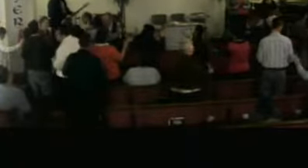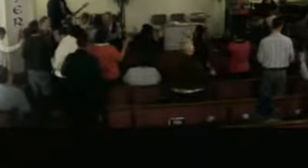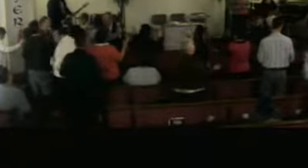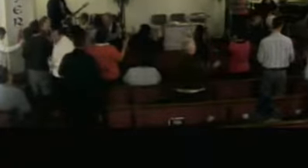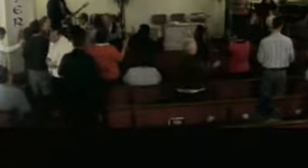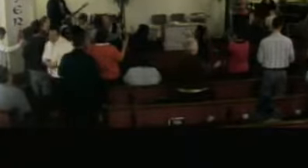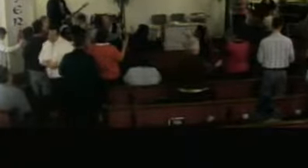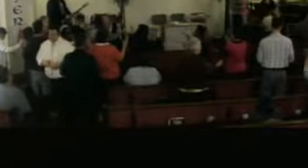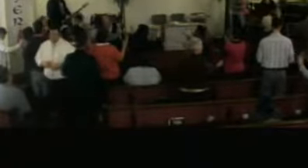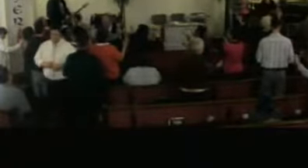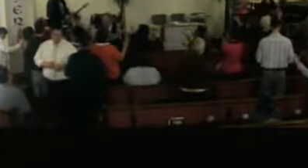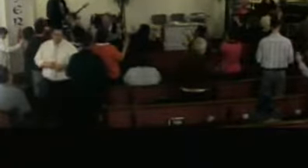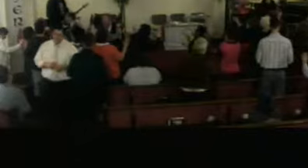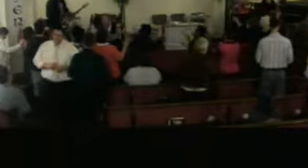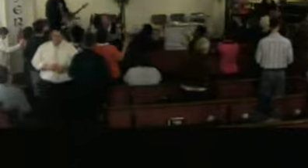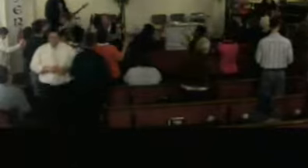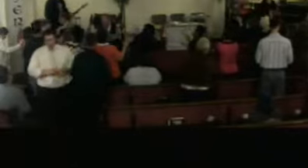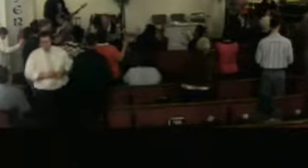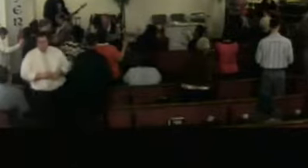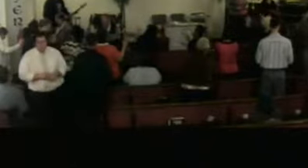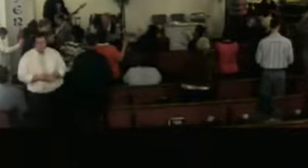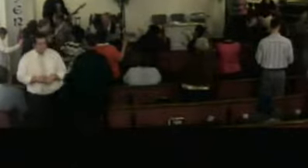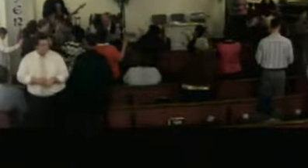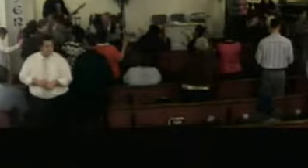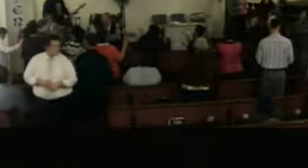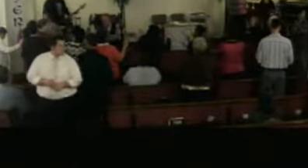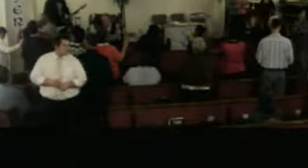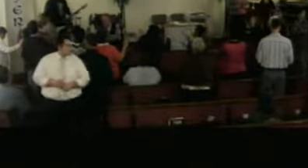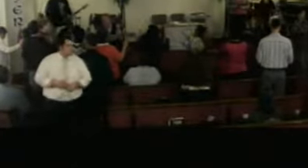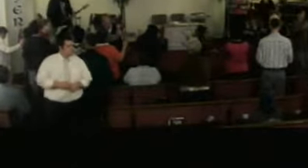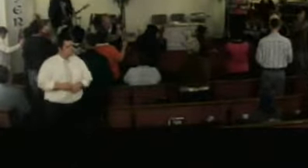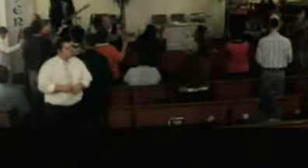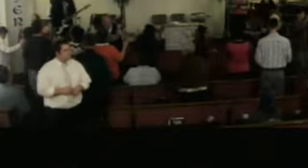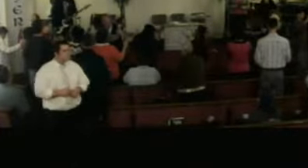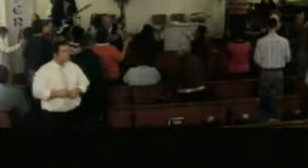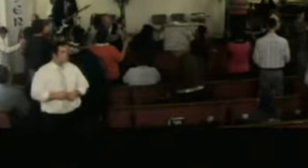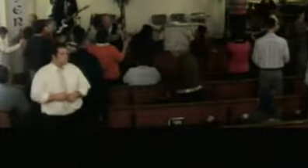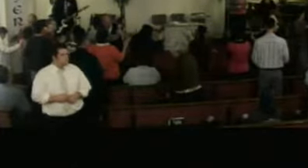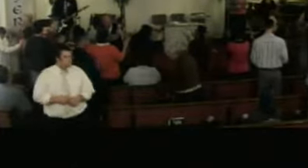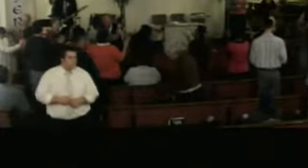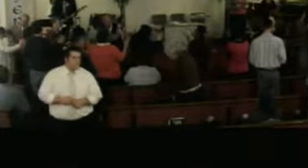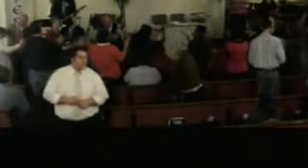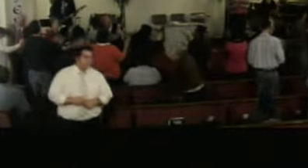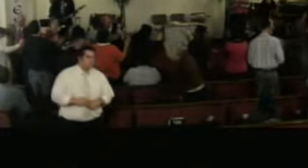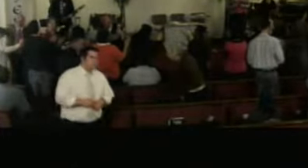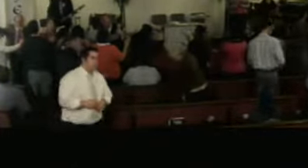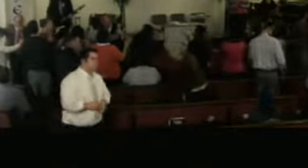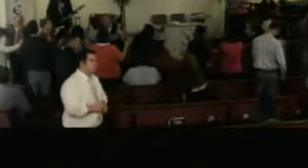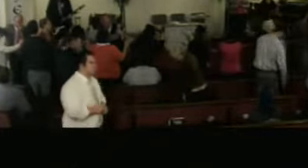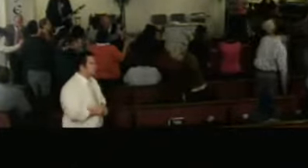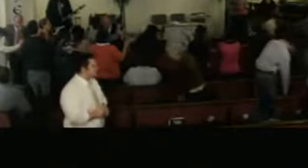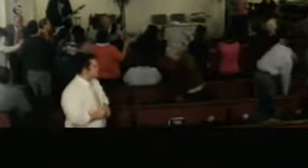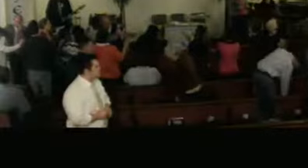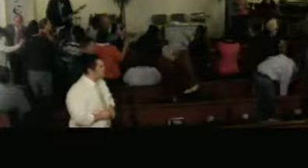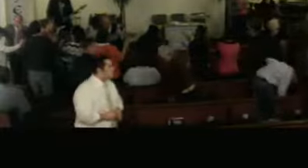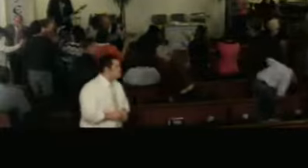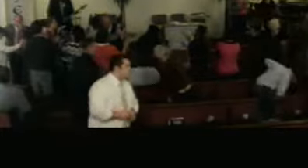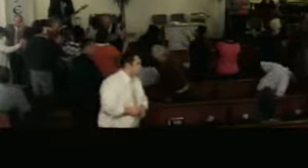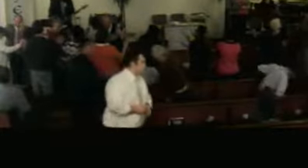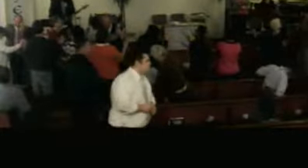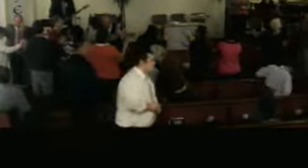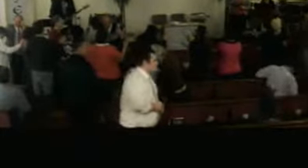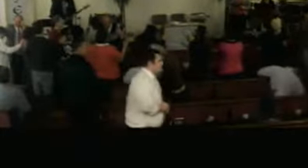And He'll calm the storm, and He'll find a way to fix this for you.